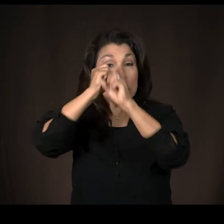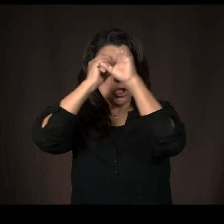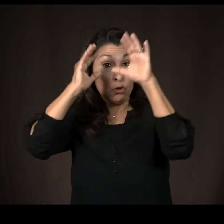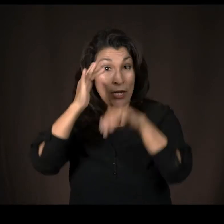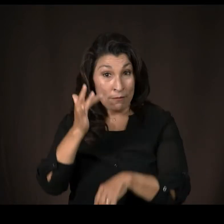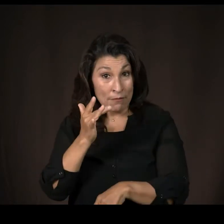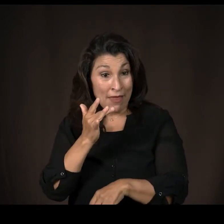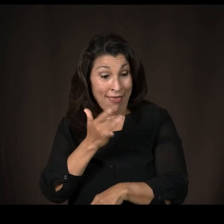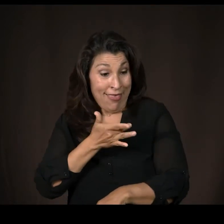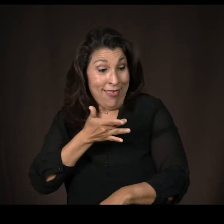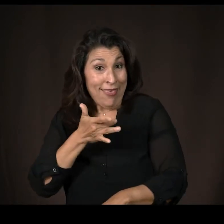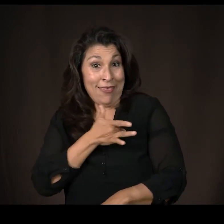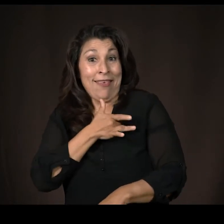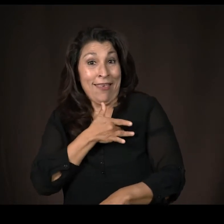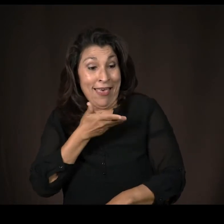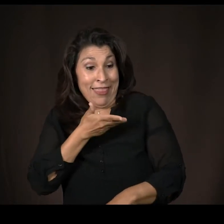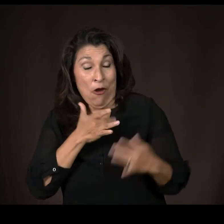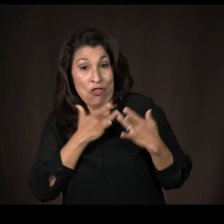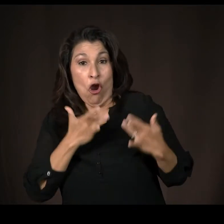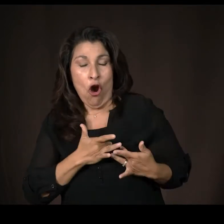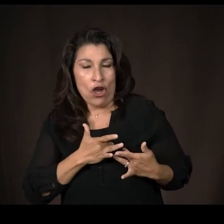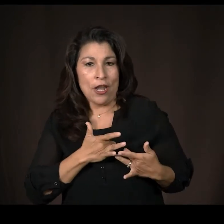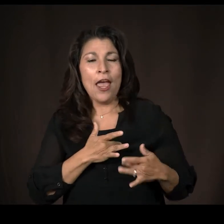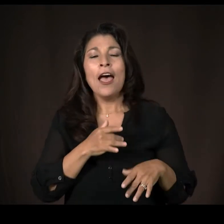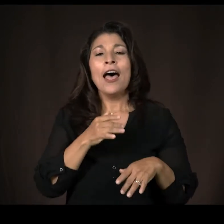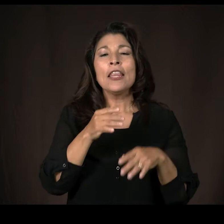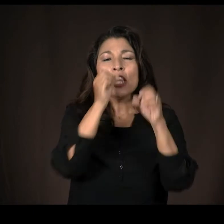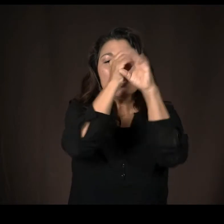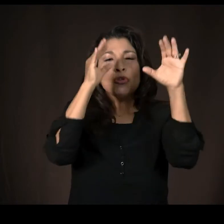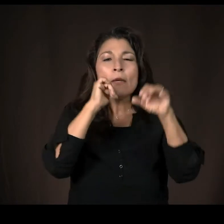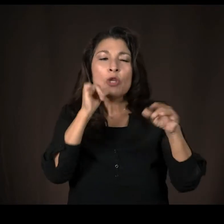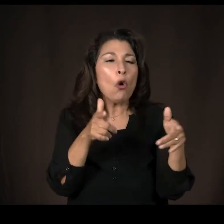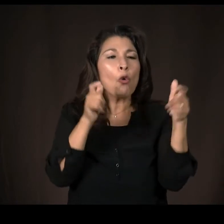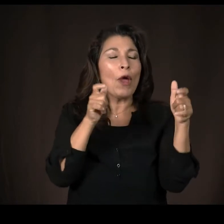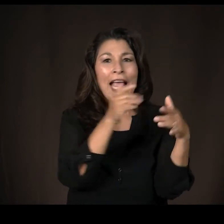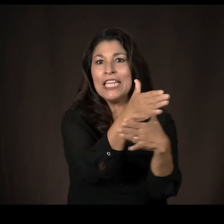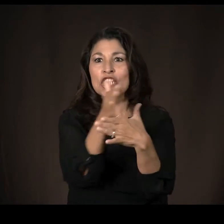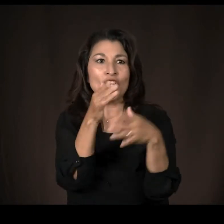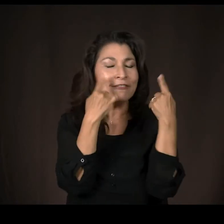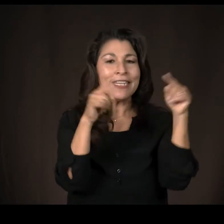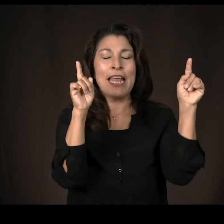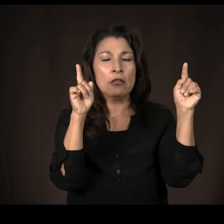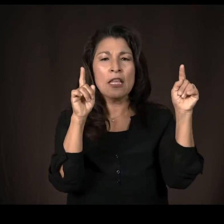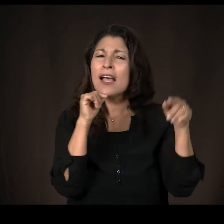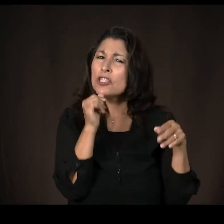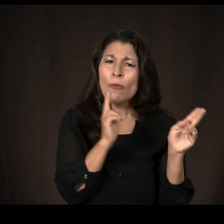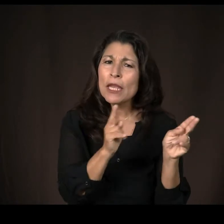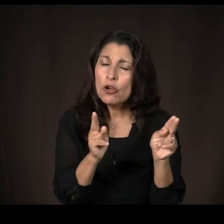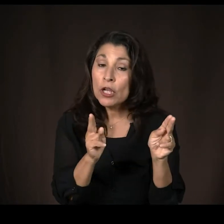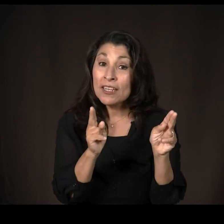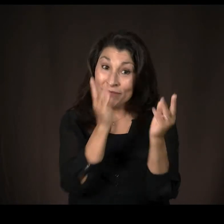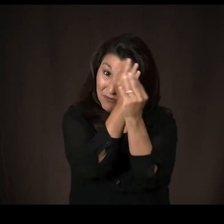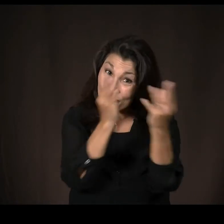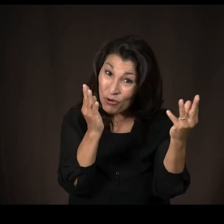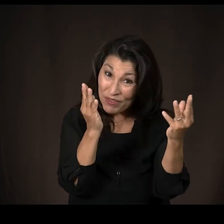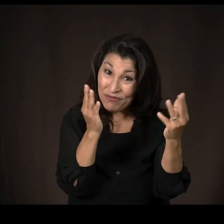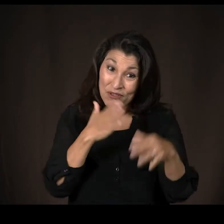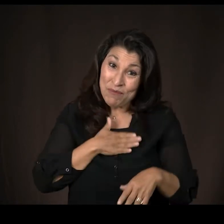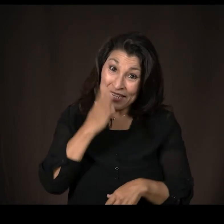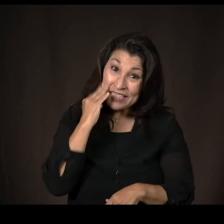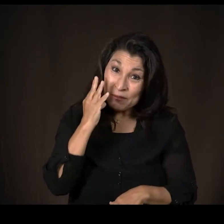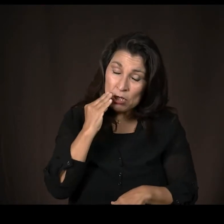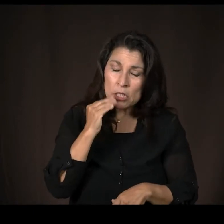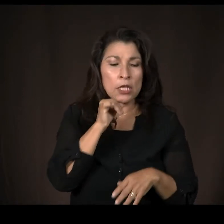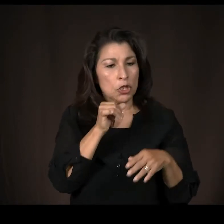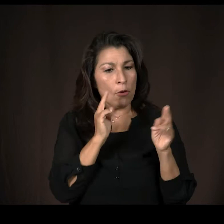to not just go share it with everybody willy-nilly at any time, anyway. Don't be in a hurry. Let me tell you this from experience. Don't